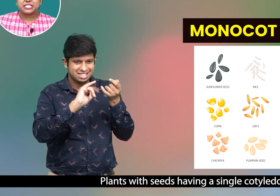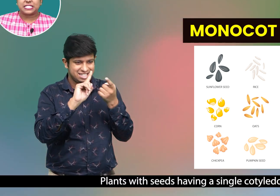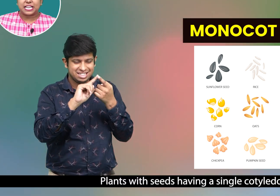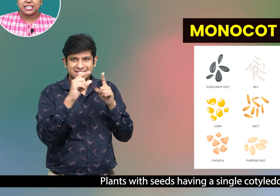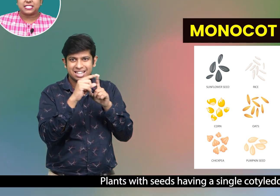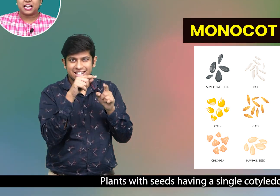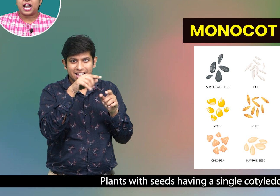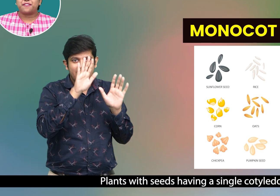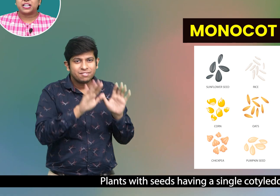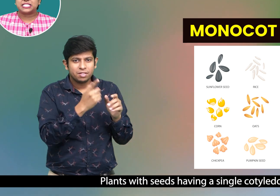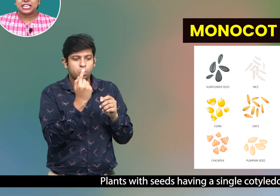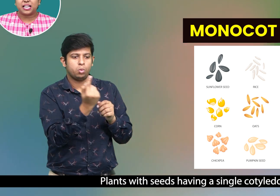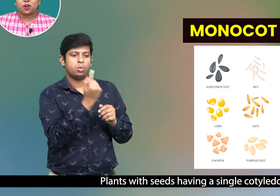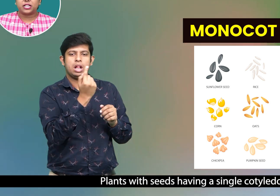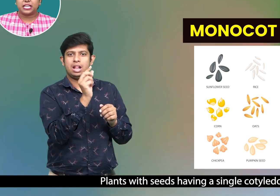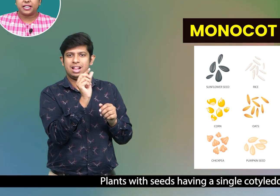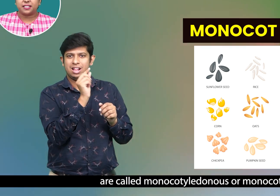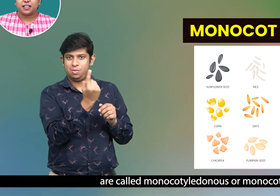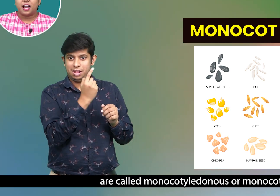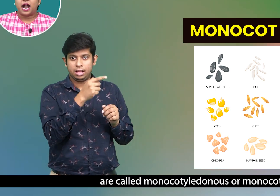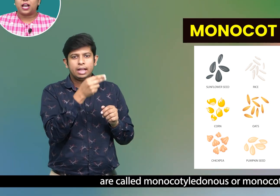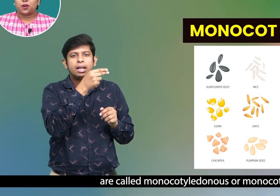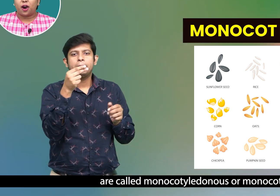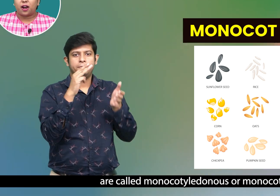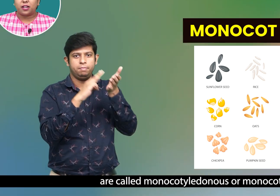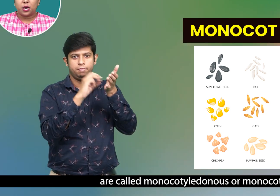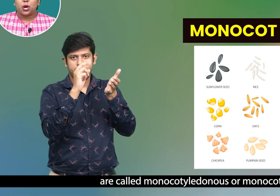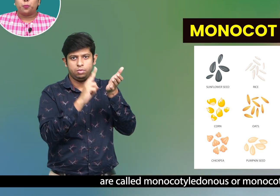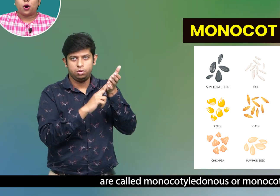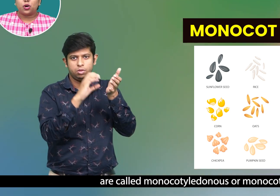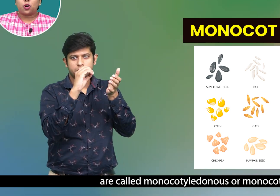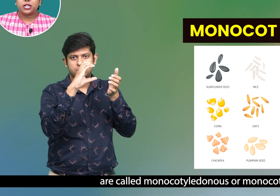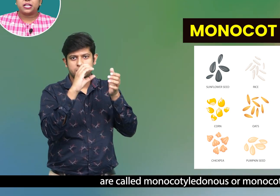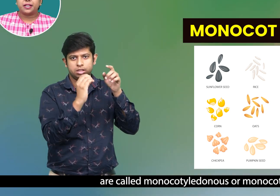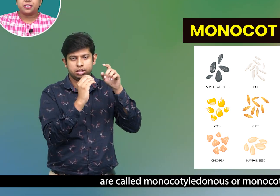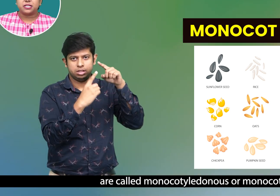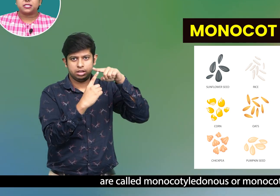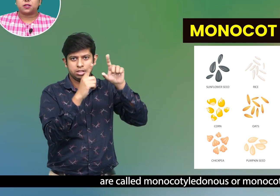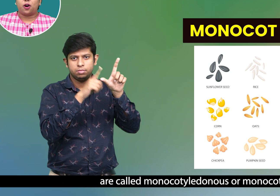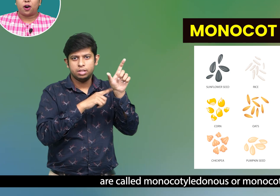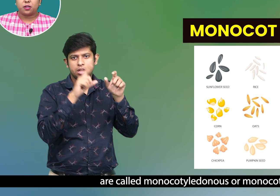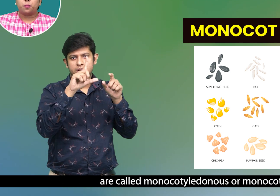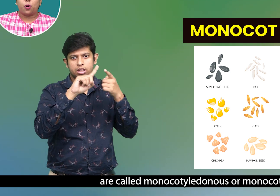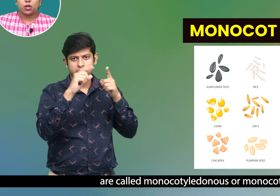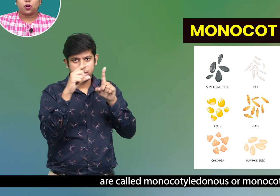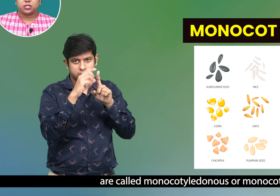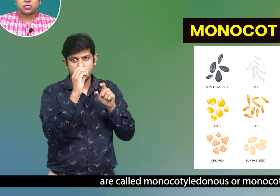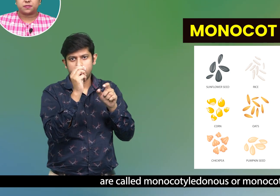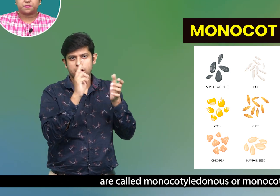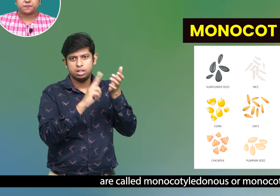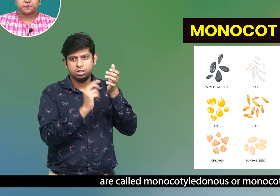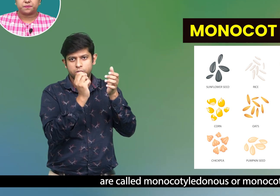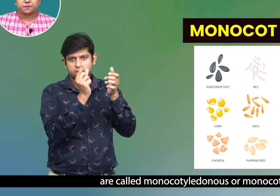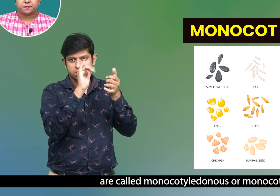Plants with seeds having a single cotyledon are called monocotyledonous or